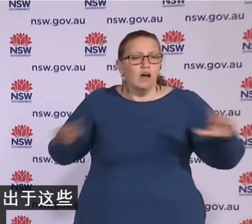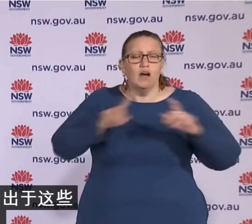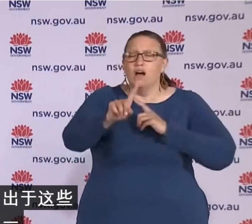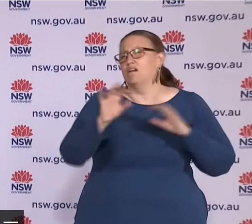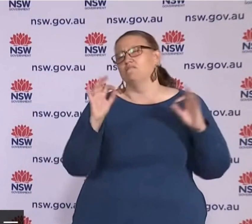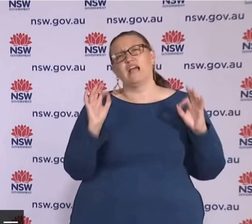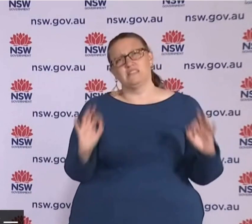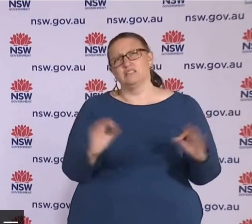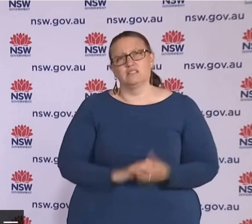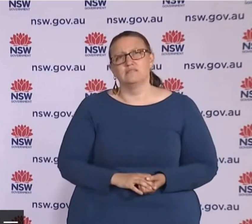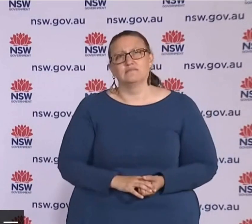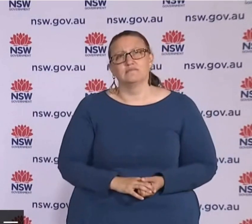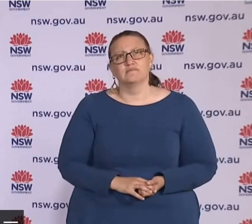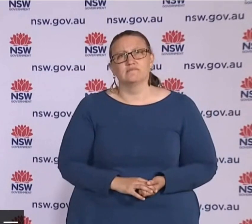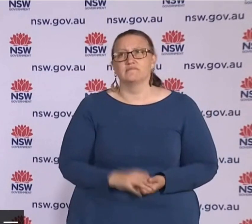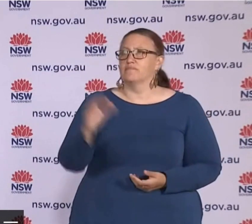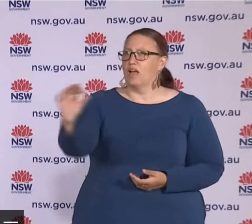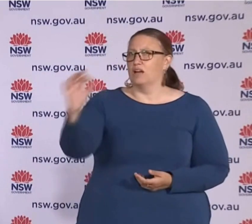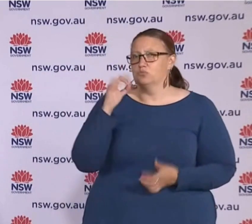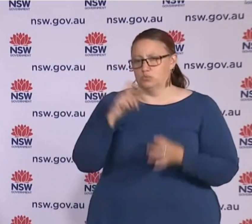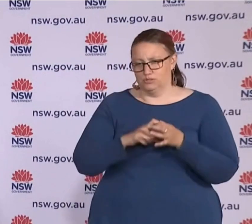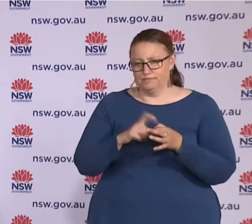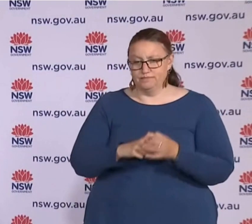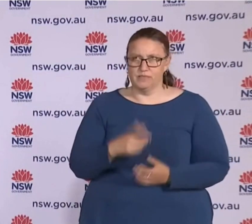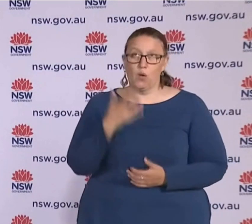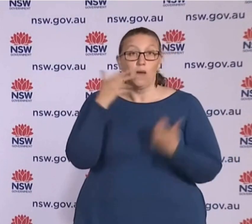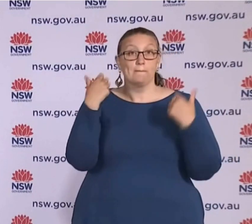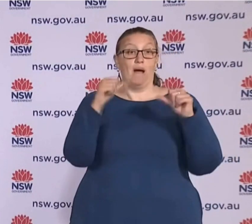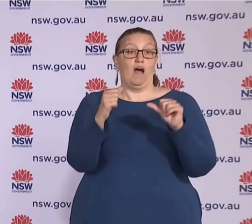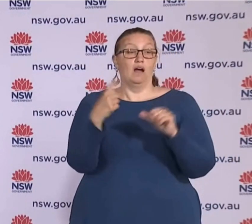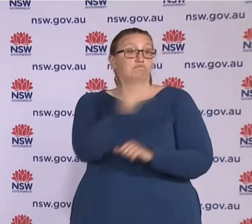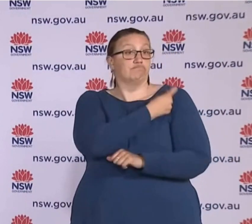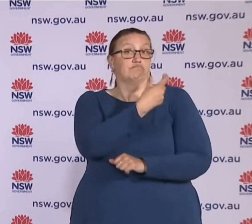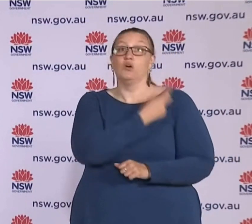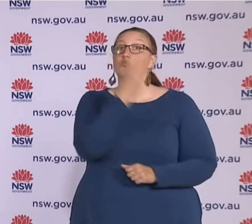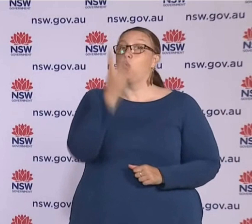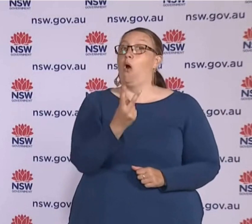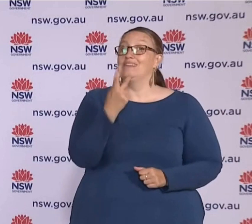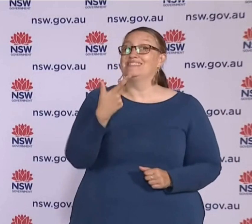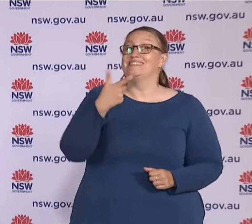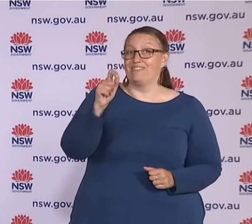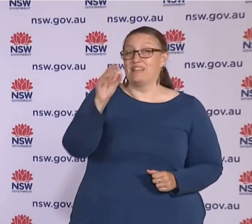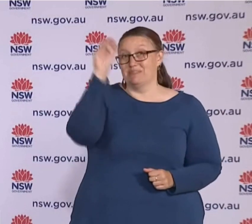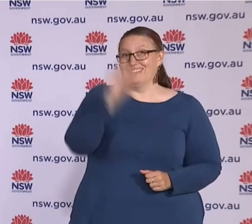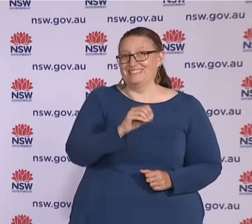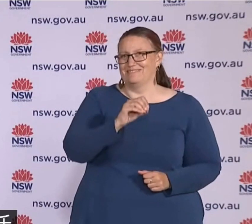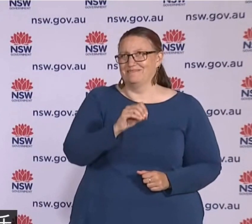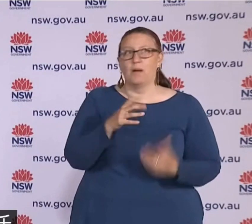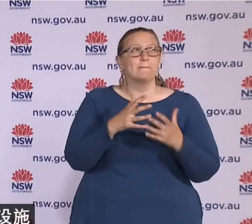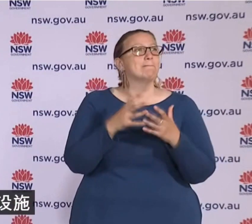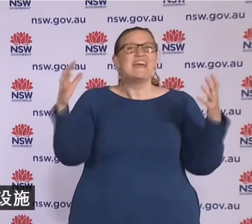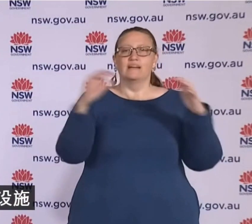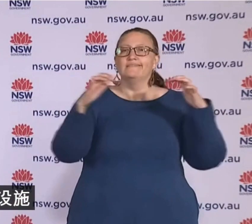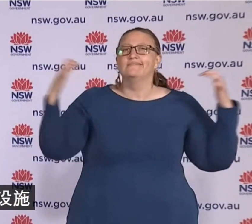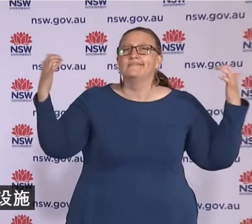reasons, the government took that decision. When restrictions ease at 70% double dose vaccination, there'll be a cap of 5,000 on major recreational facilities